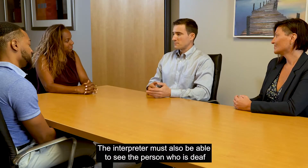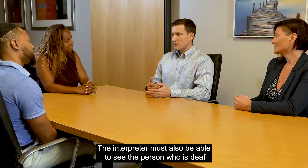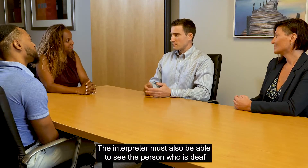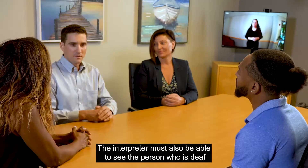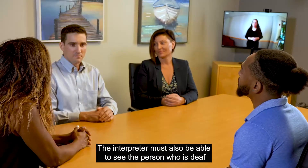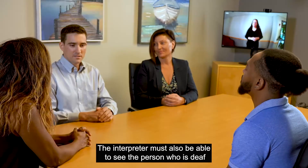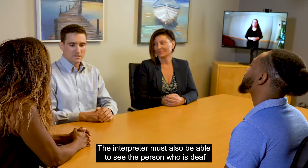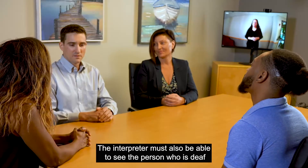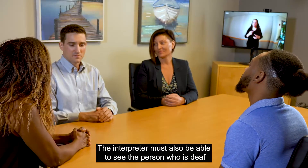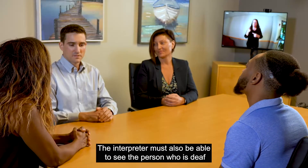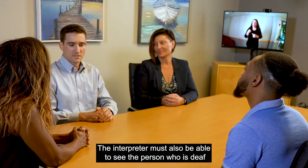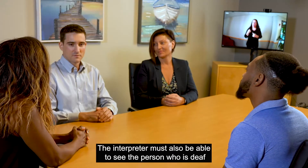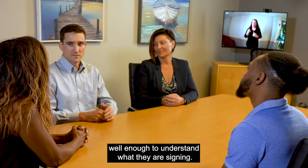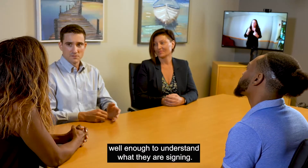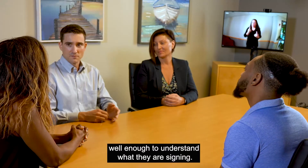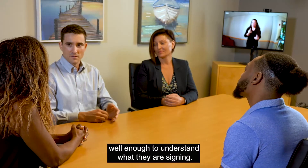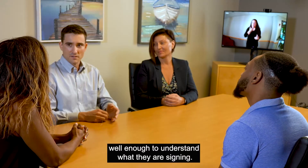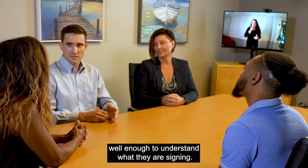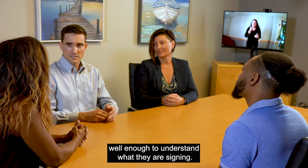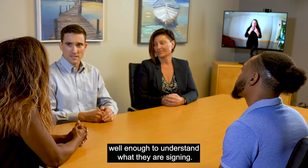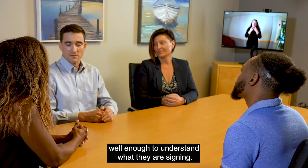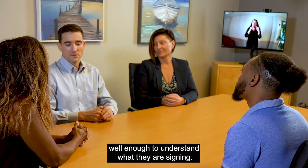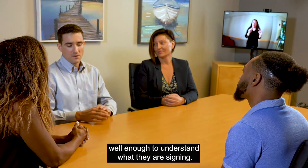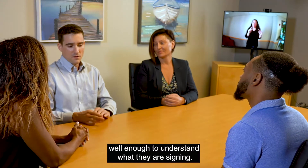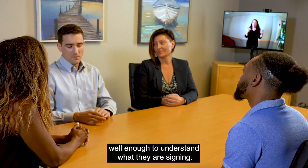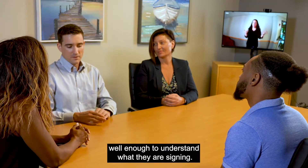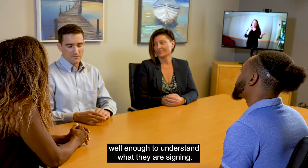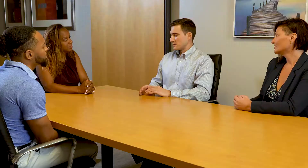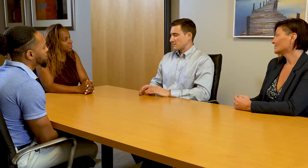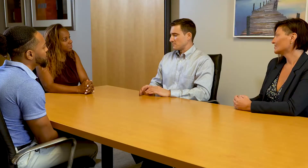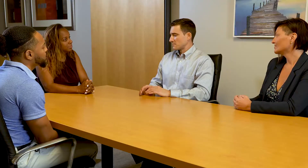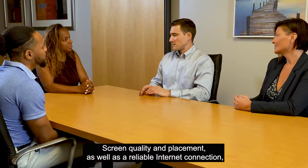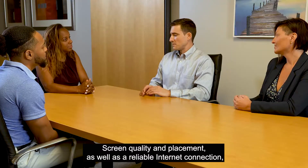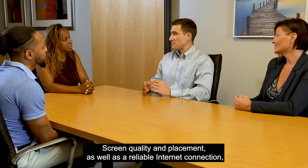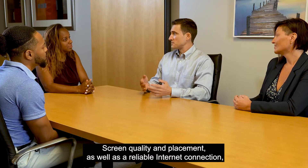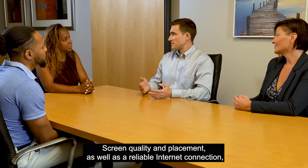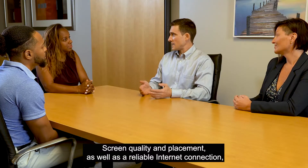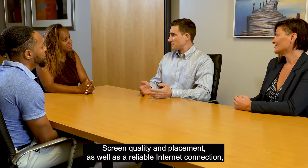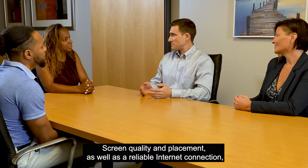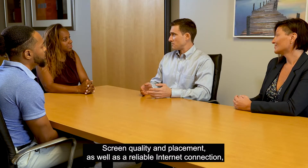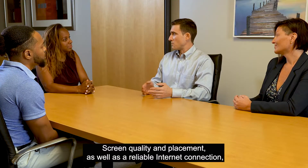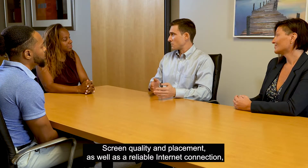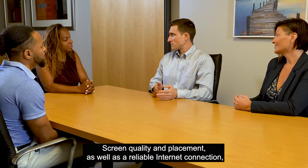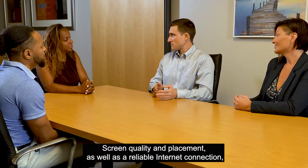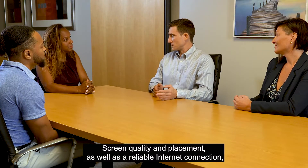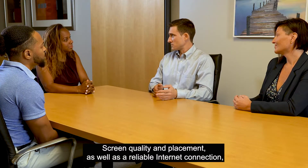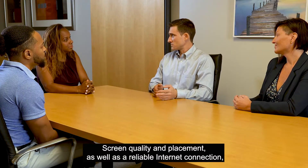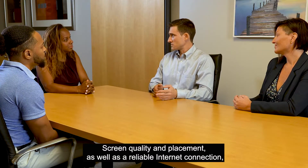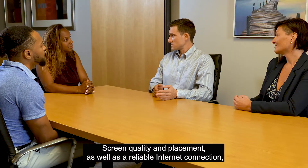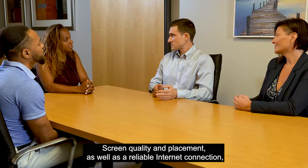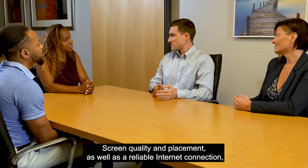must also be able to see the person who is deaf well enough to understand what they are signing. Screen quality and placement, as well